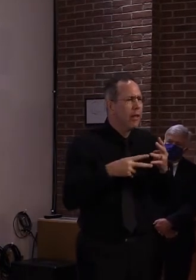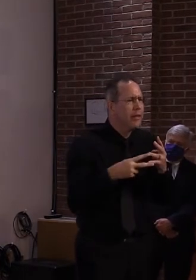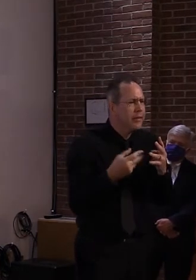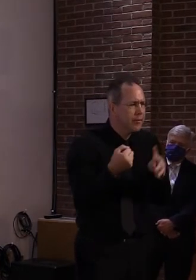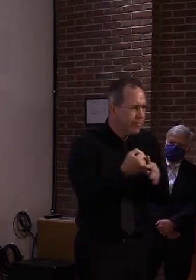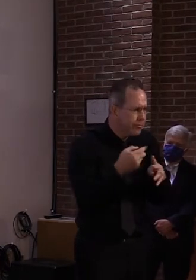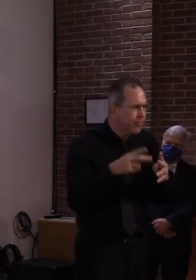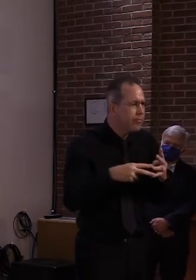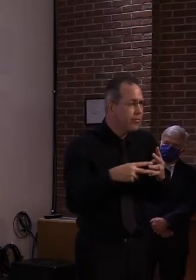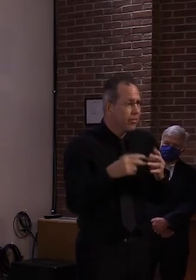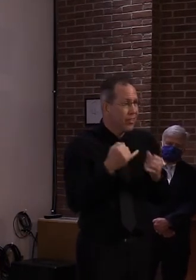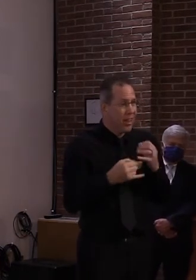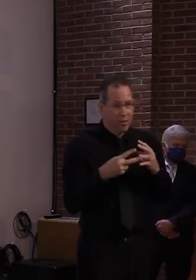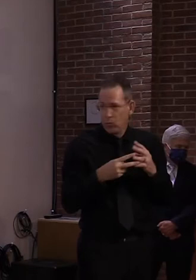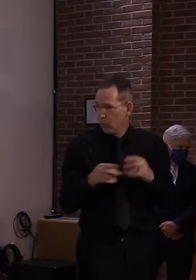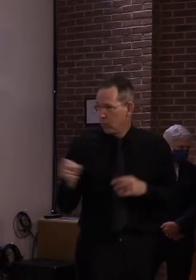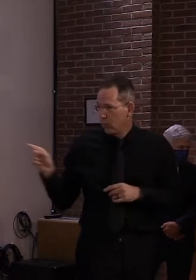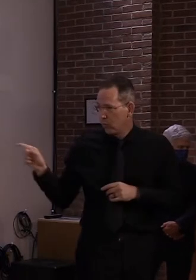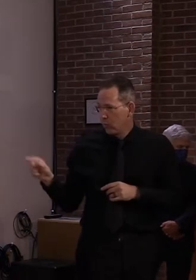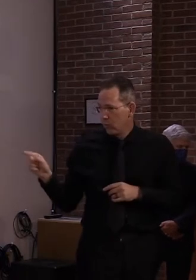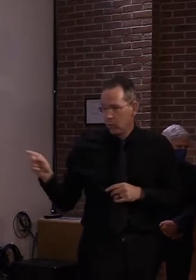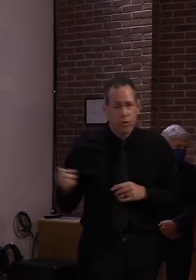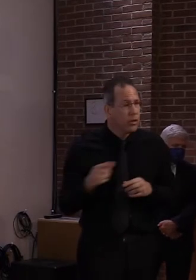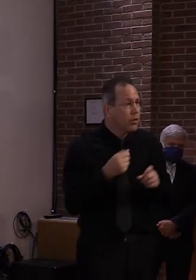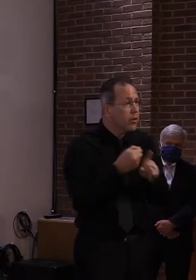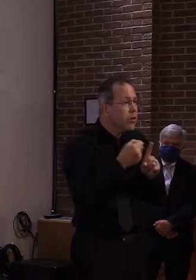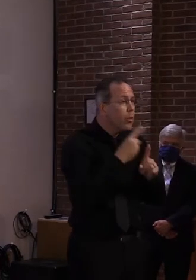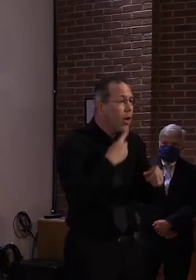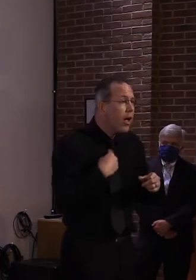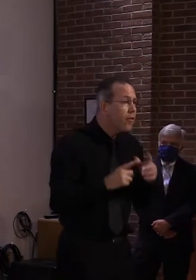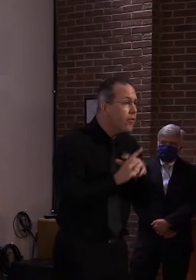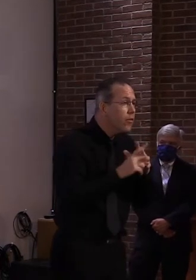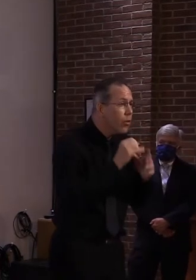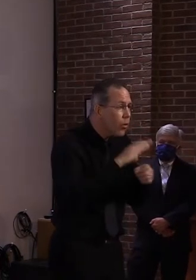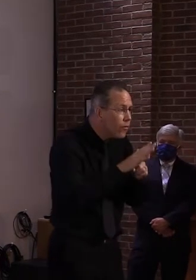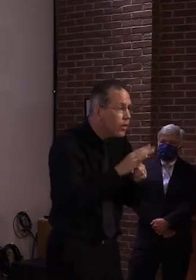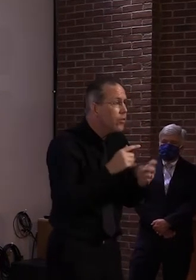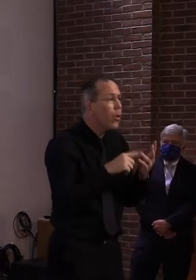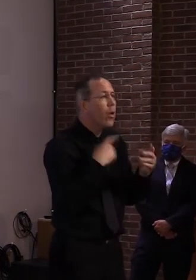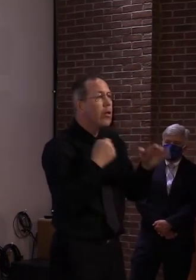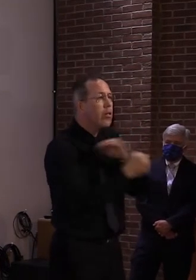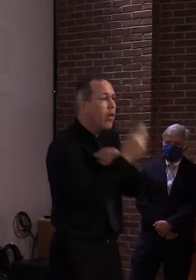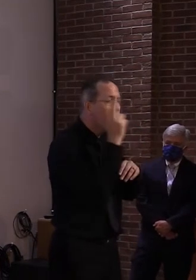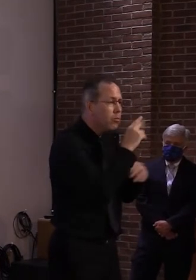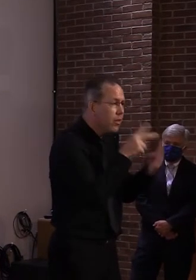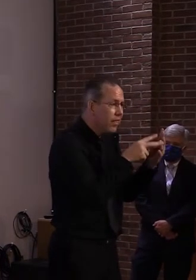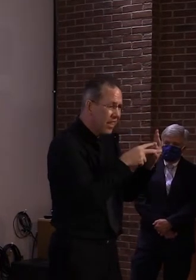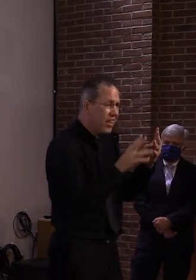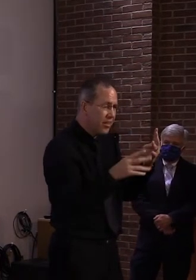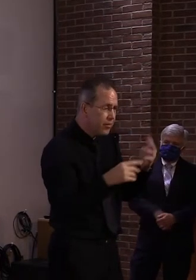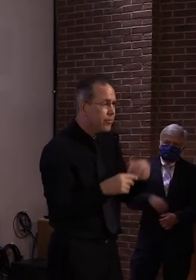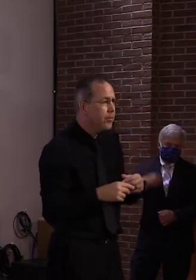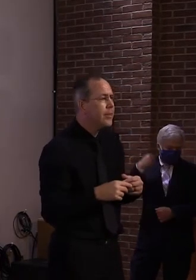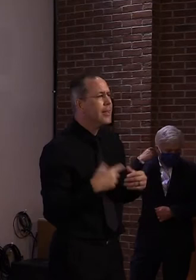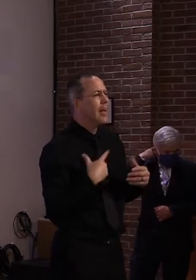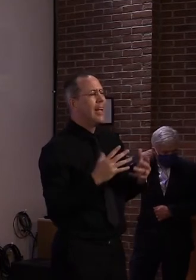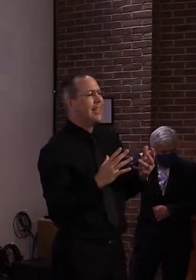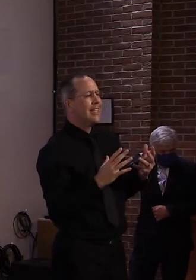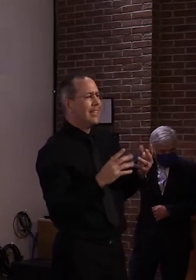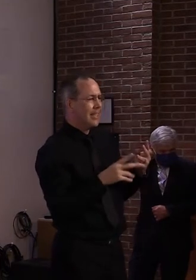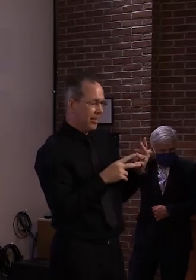situation. It's kind of what's happening in Arizona, unfortunately, now, and to some degree in Texas.